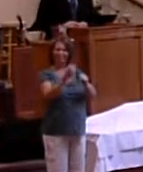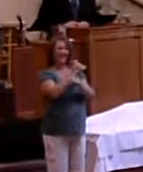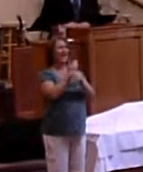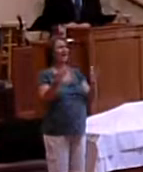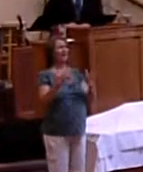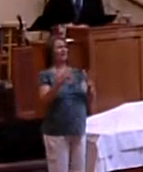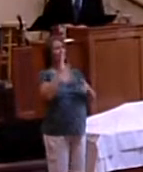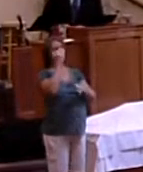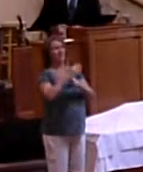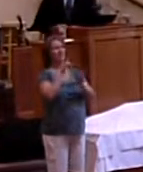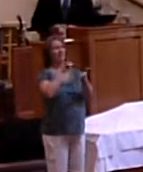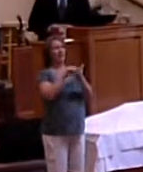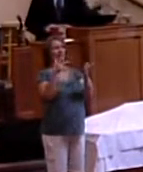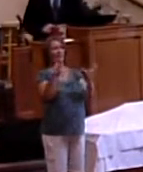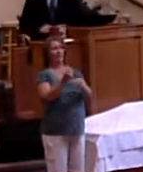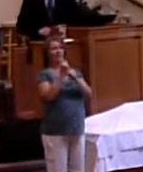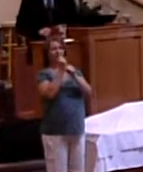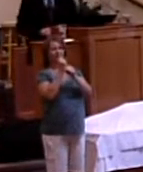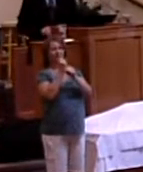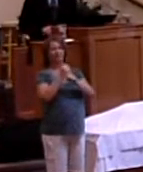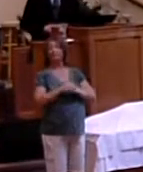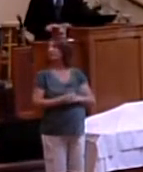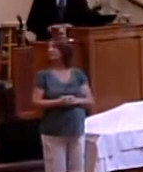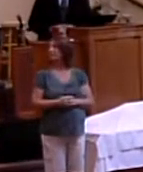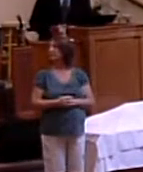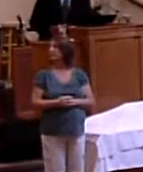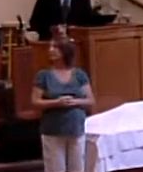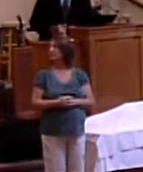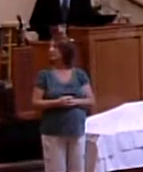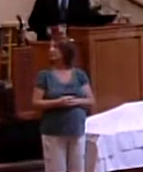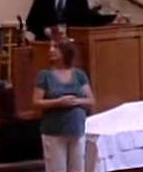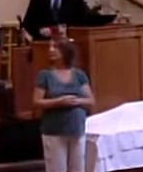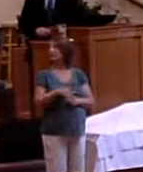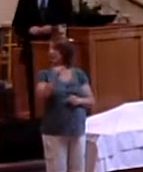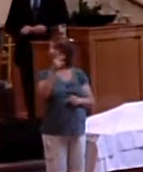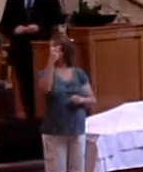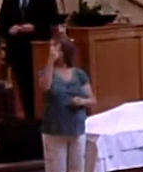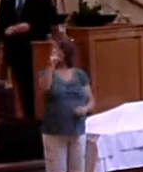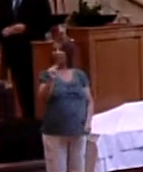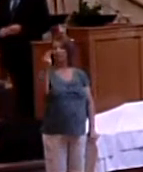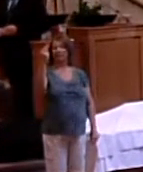He receiveth." A lot of THs in there.